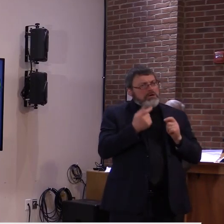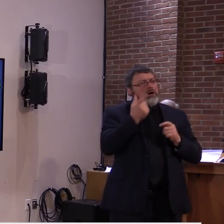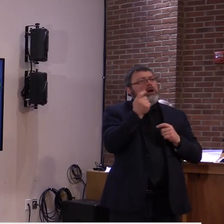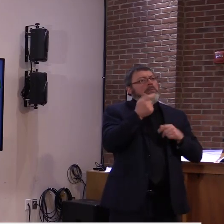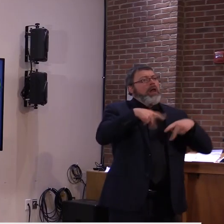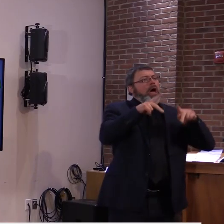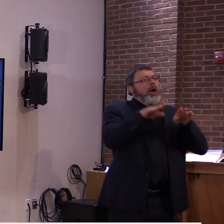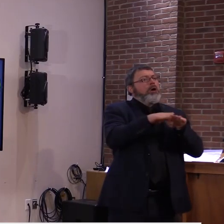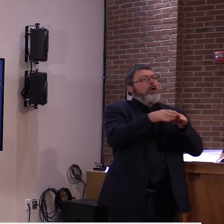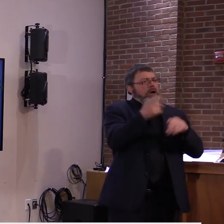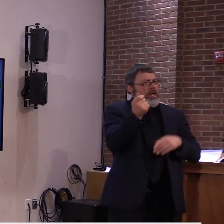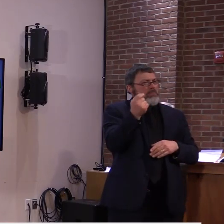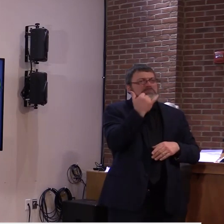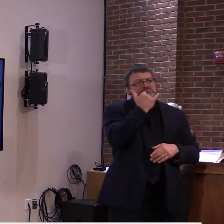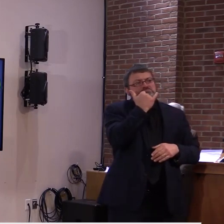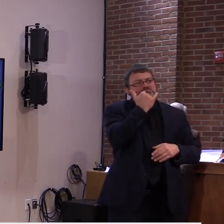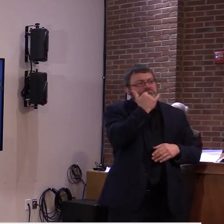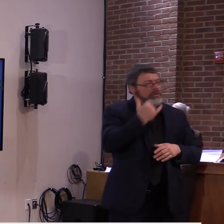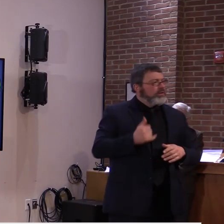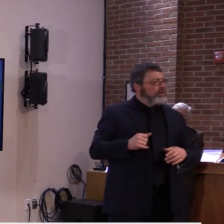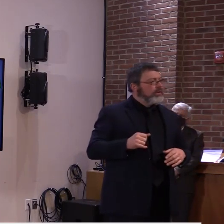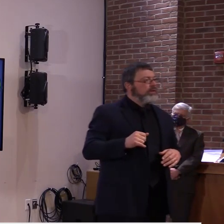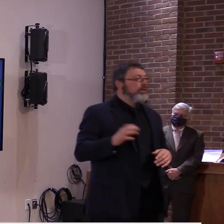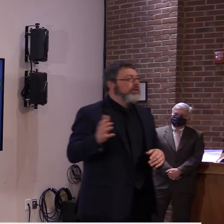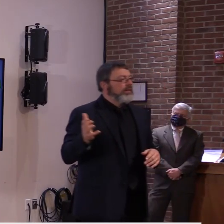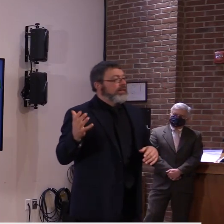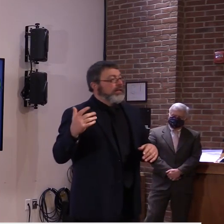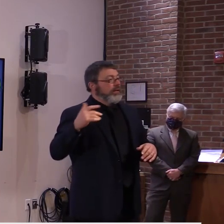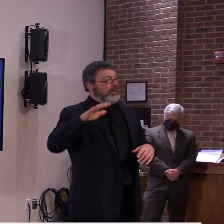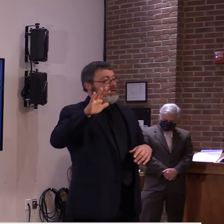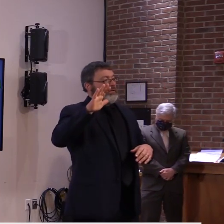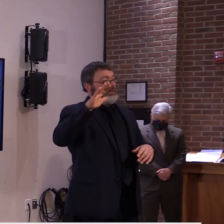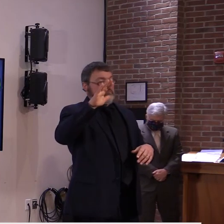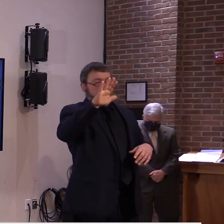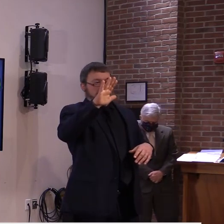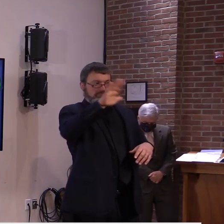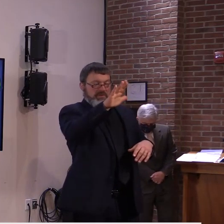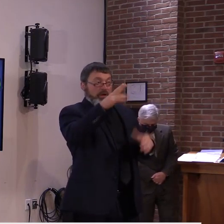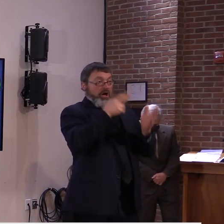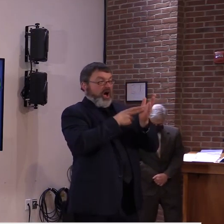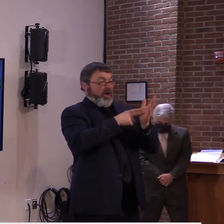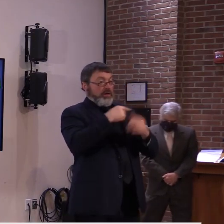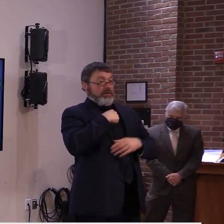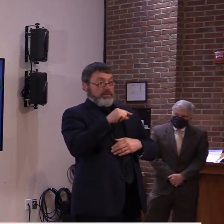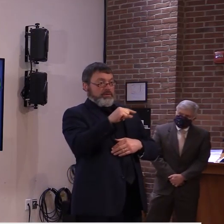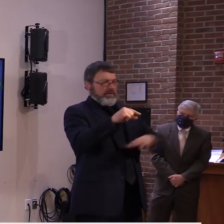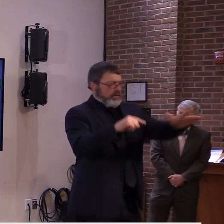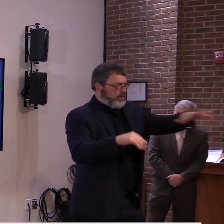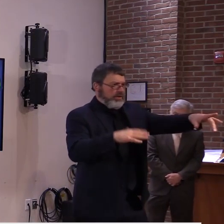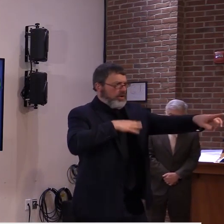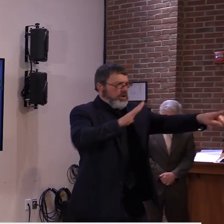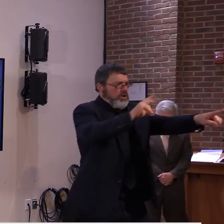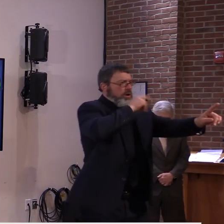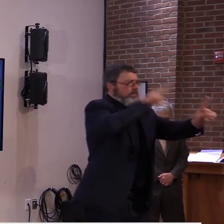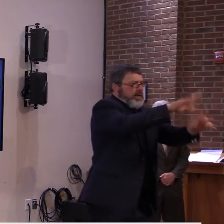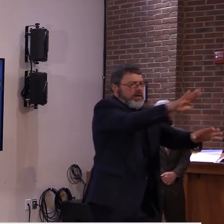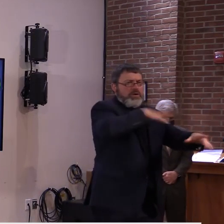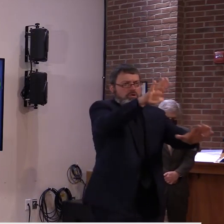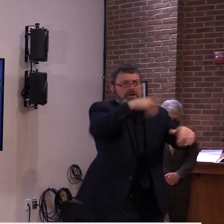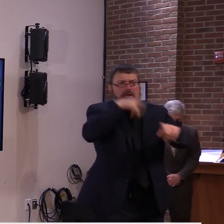Are you looking at any changes in policy that would allow partial opening, or is it all or nothing in your view?